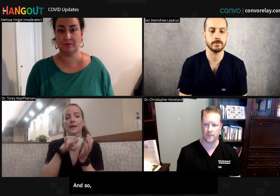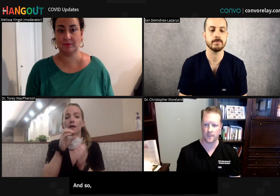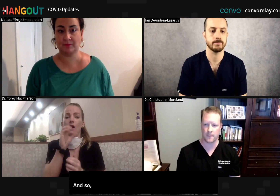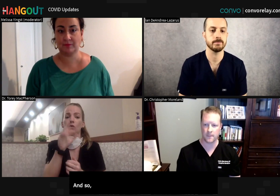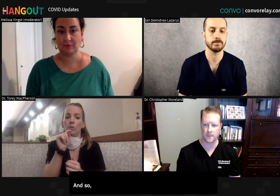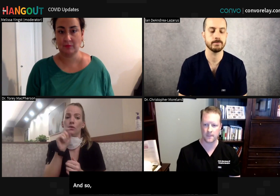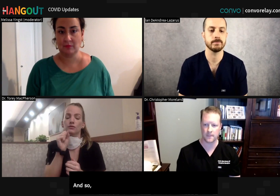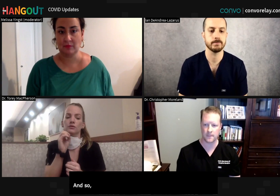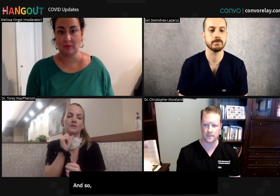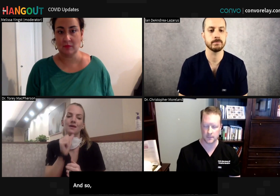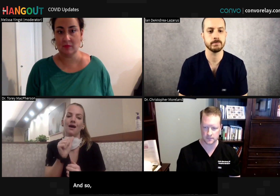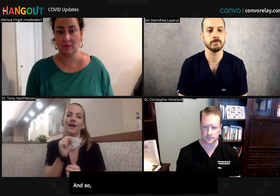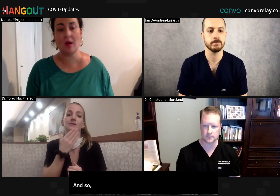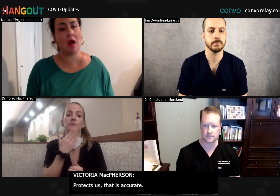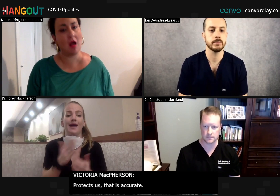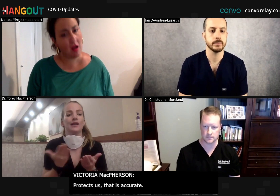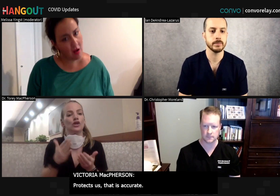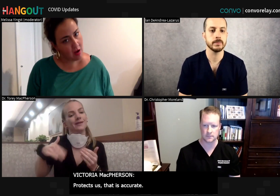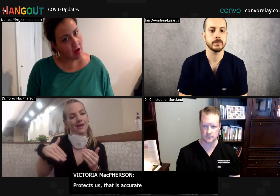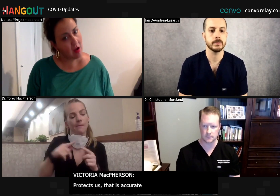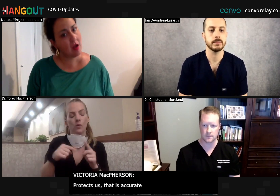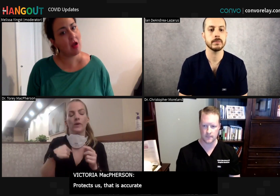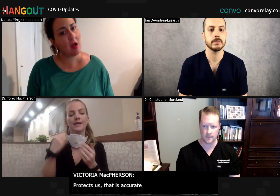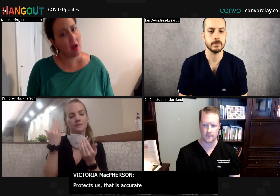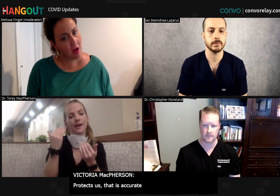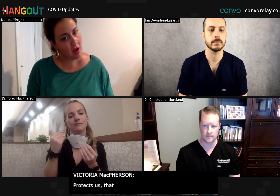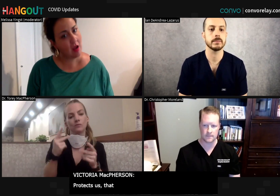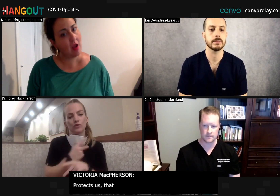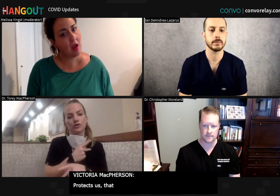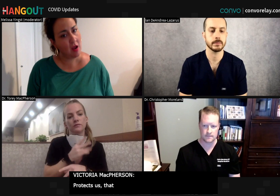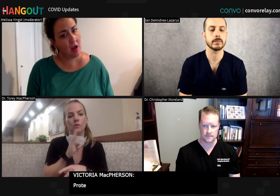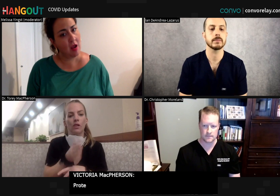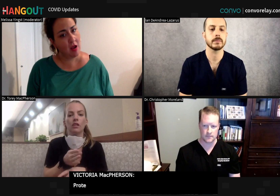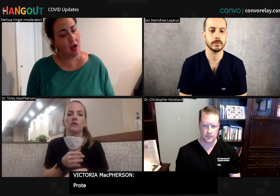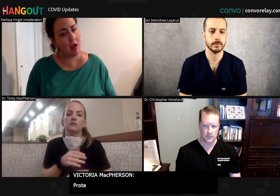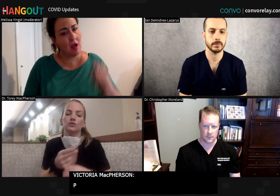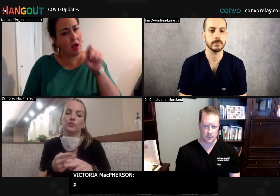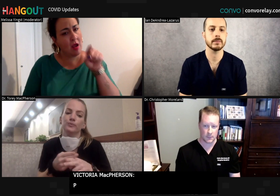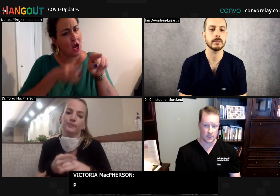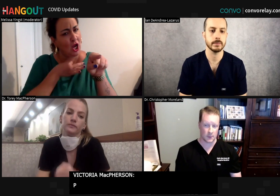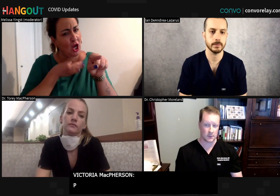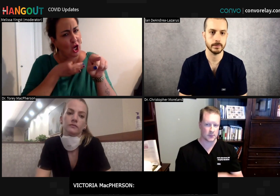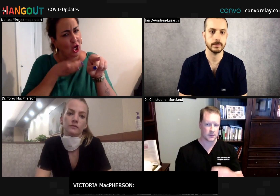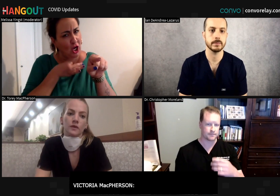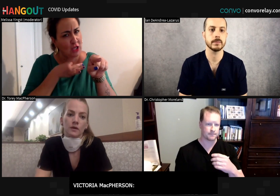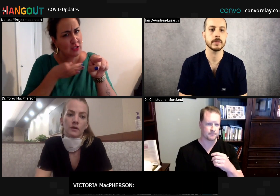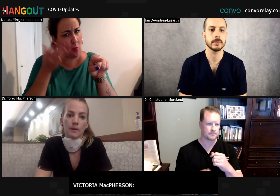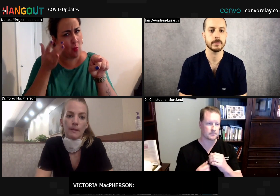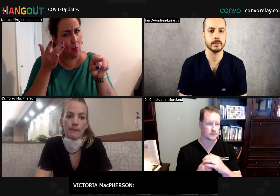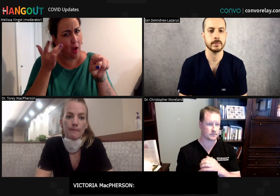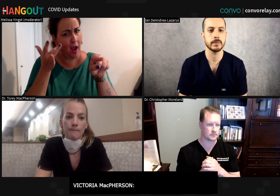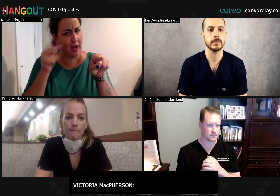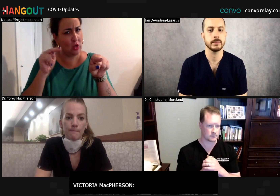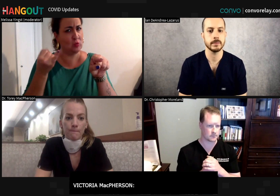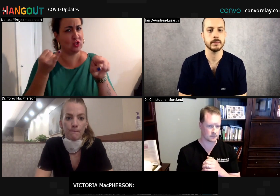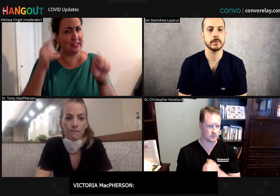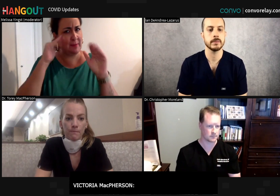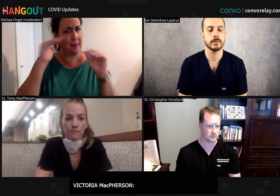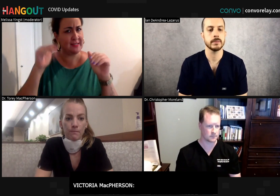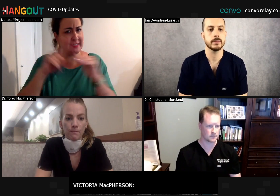is expecting to have another peak within October. It's not that bad here, but we think we'll have another peak. This